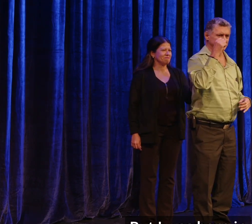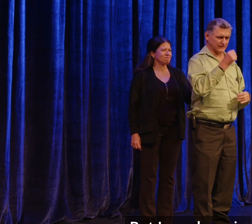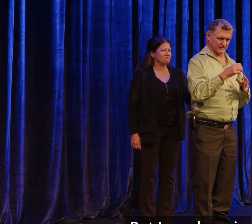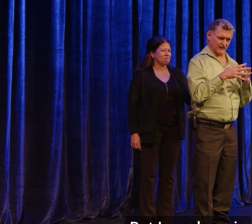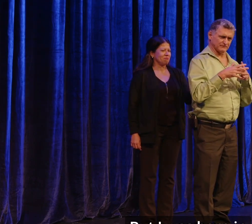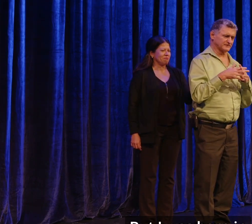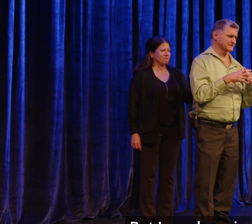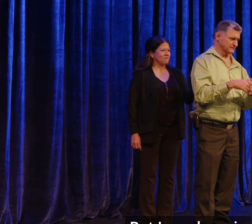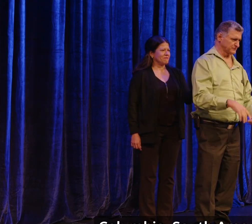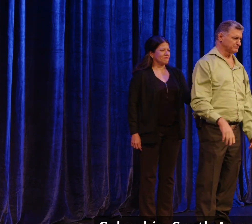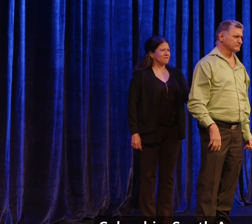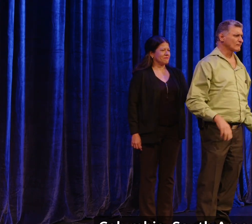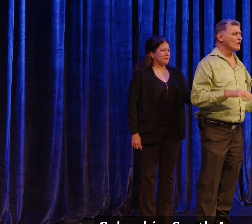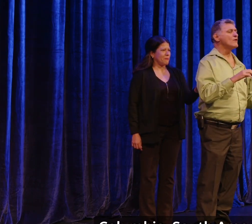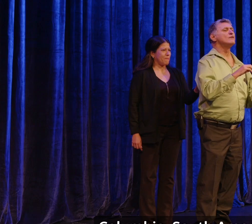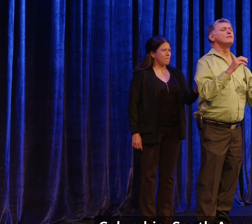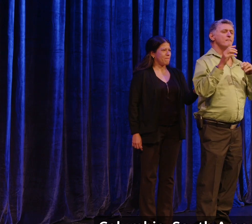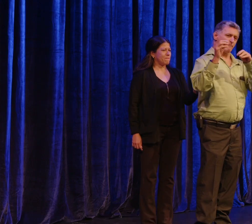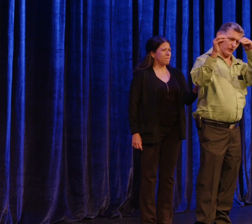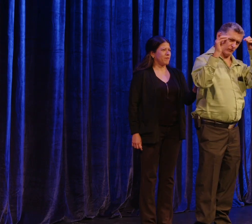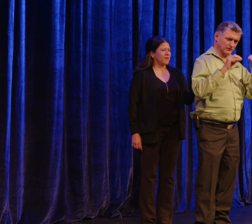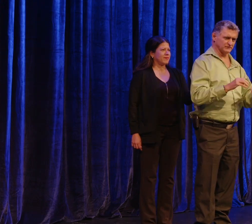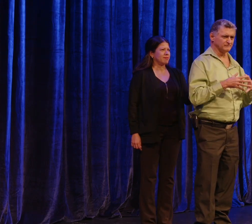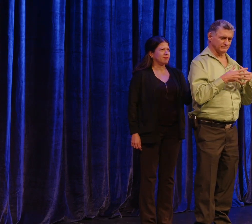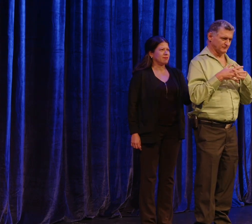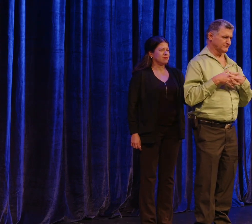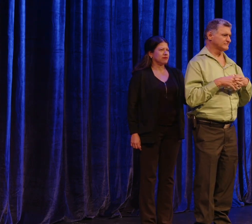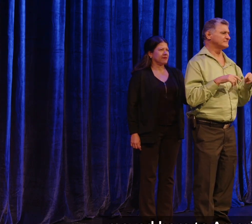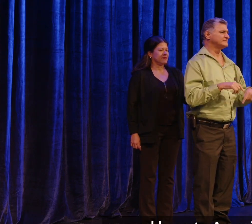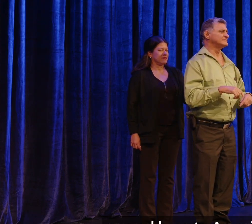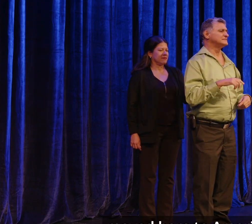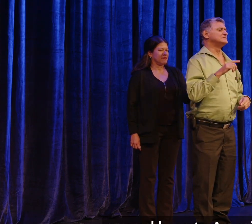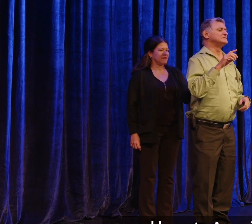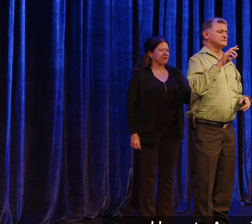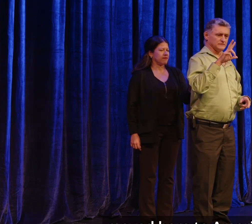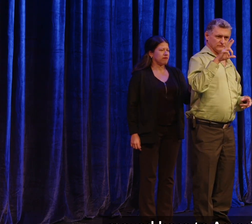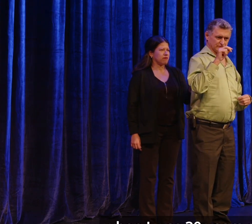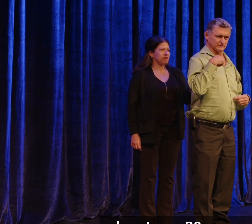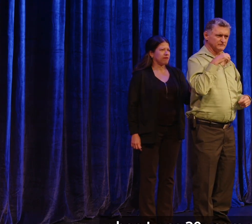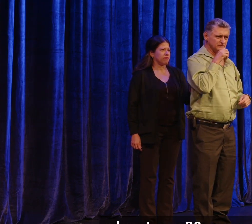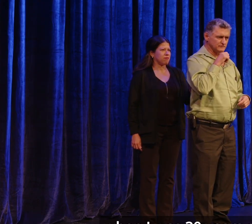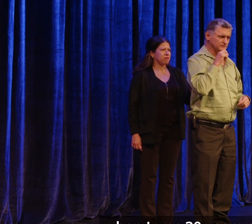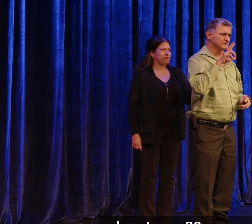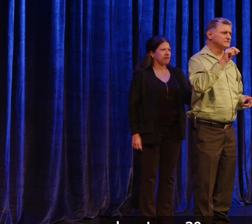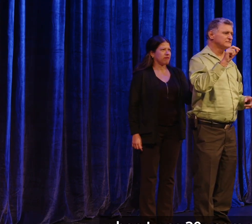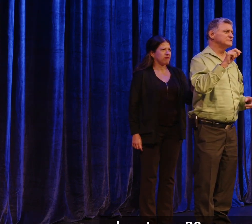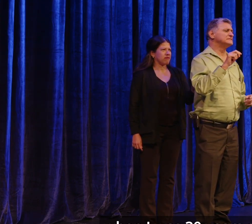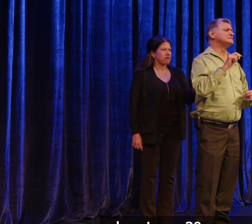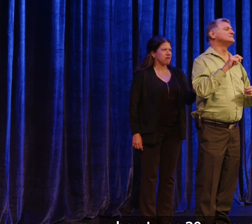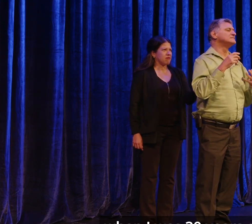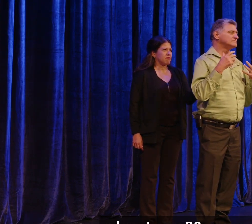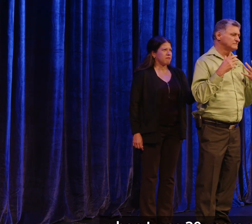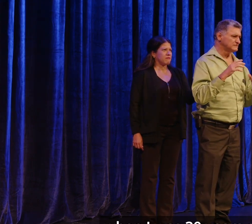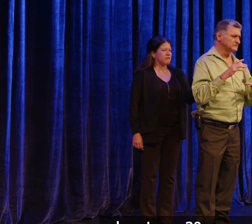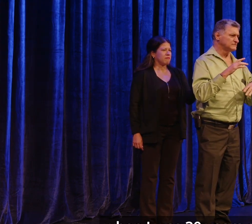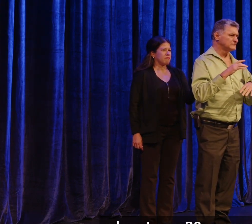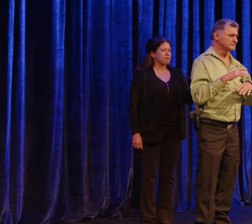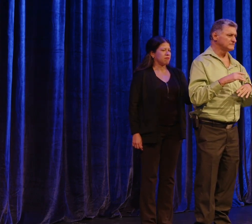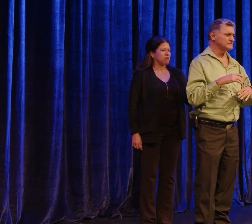I was born in Colombia, South America, moved here to America when I was 30 years old.